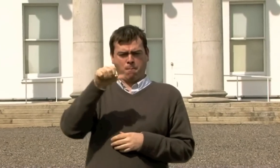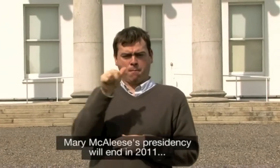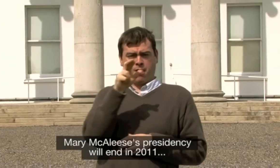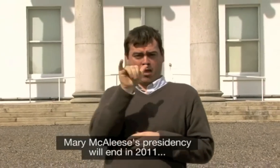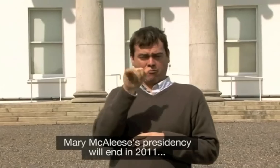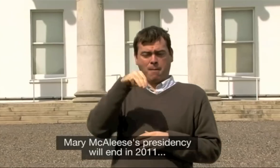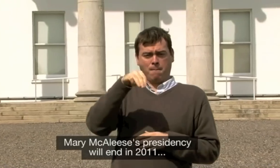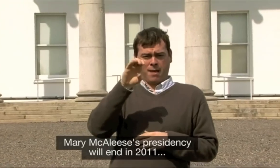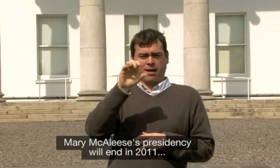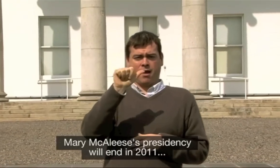Mary McAleese's presidency